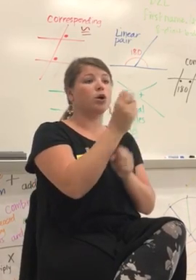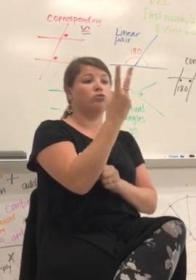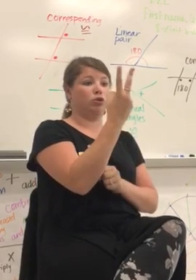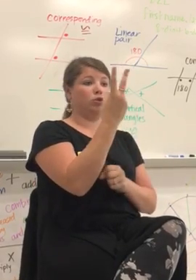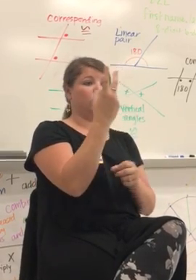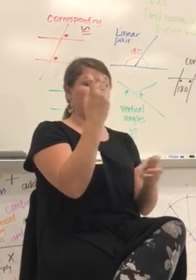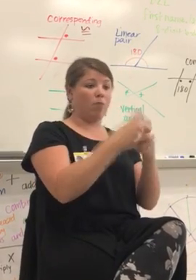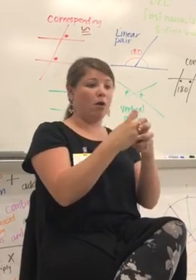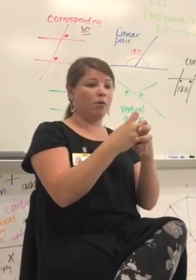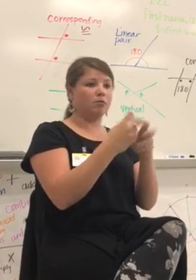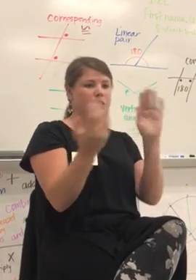some papers.